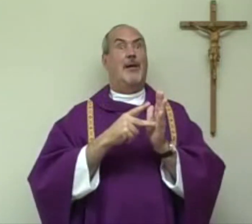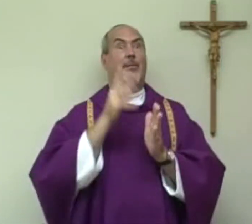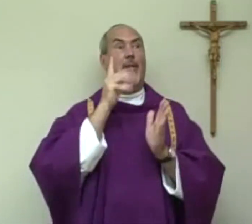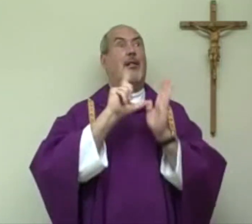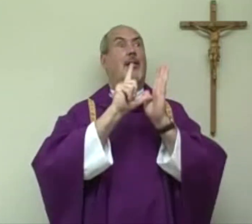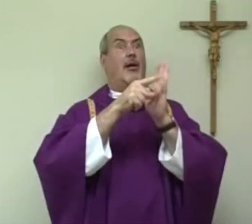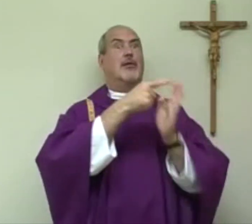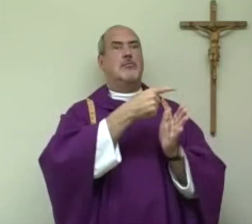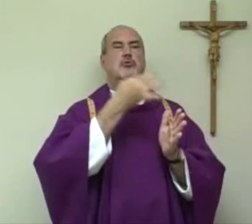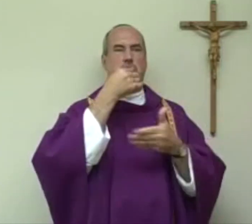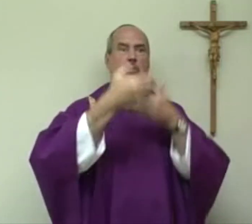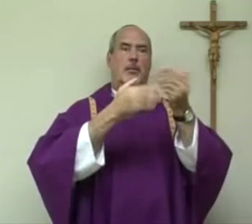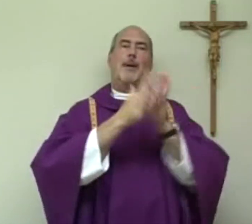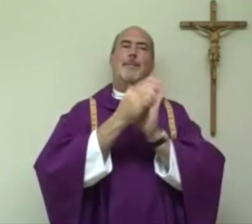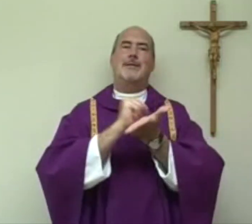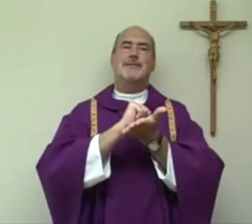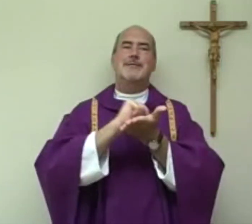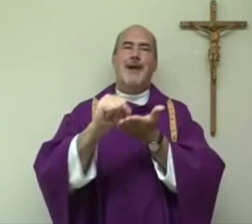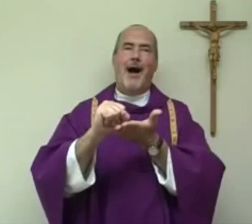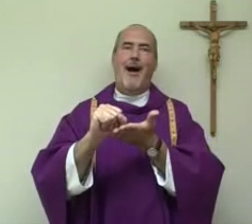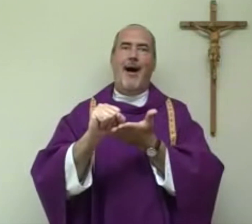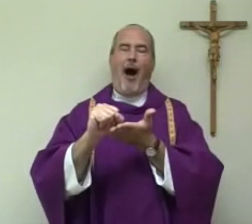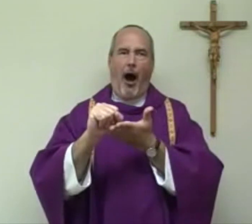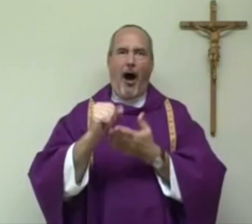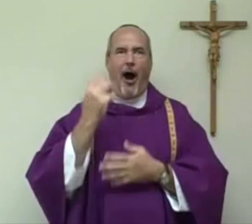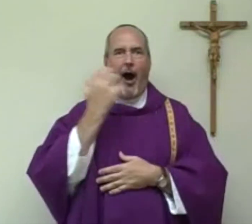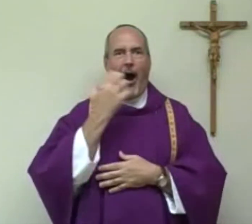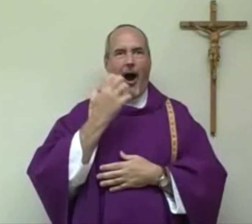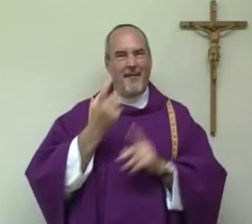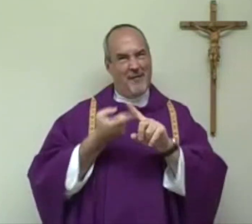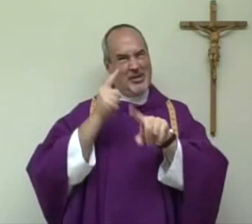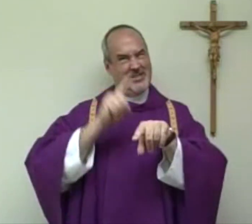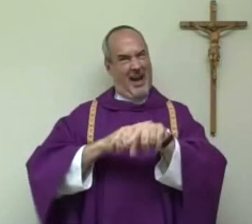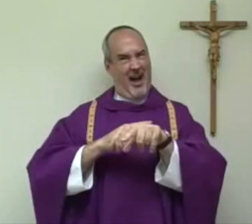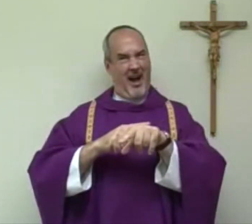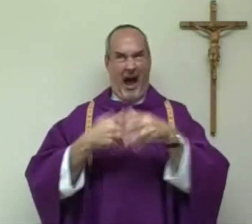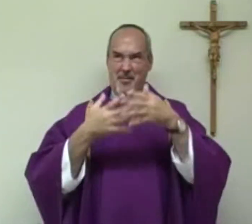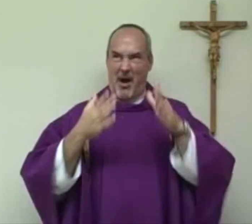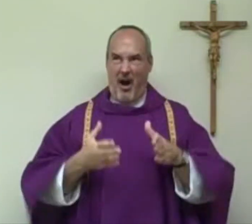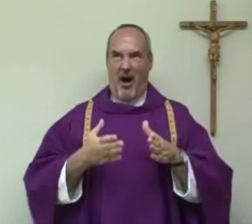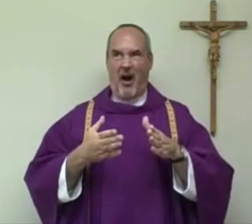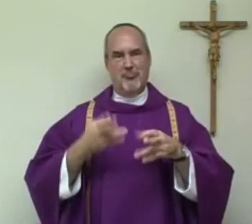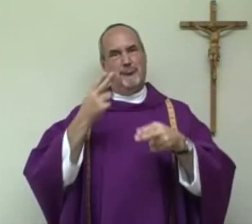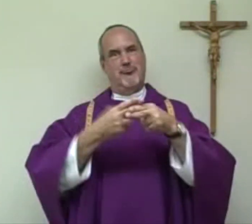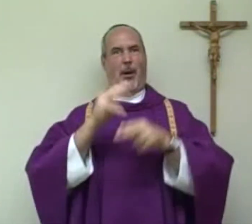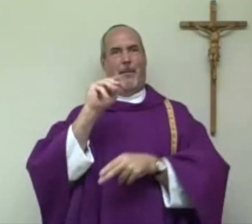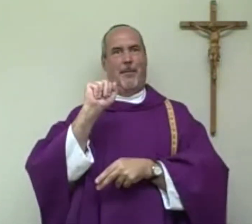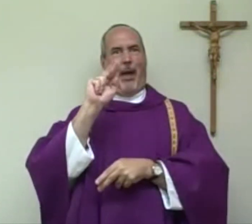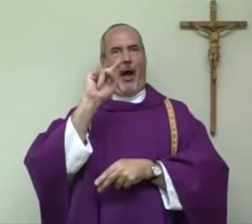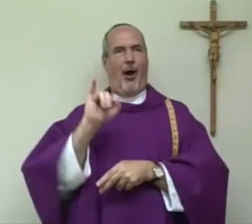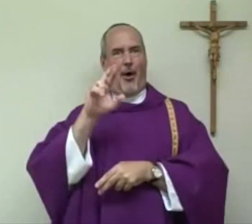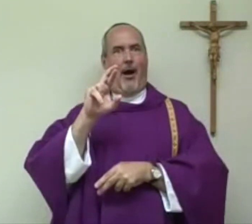and has become blessed by the Church, which means they've started the process to declare him a saint.